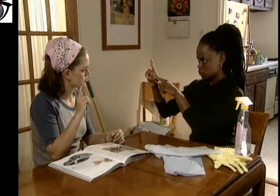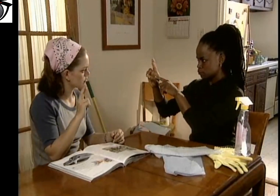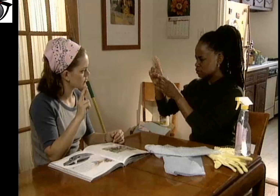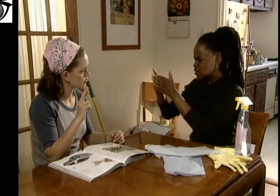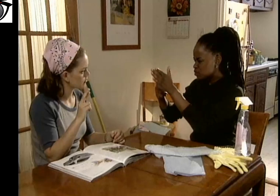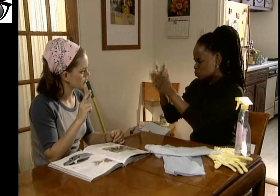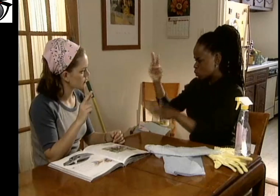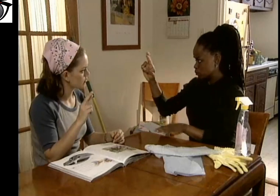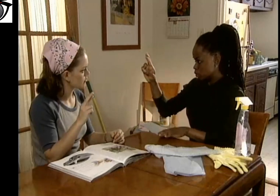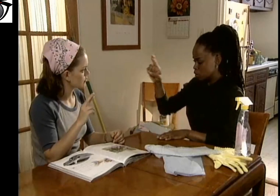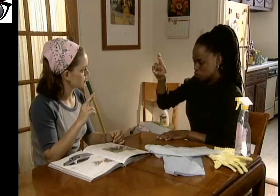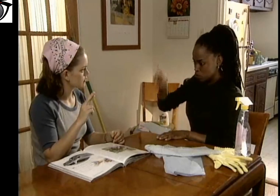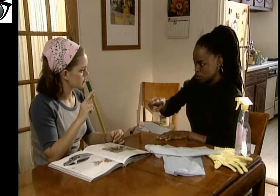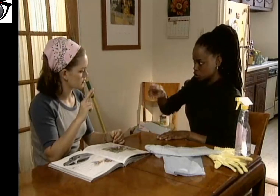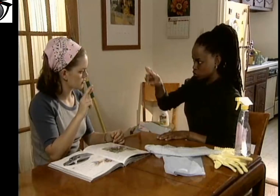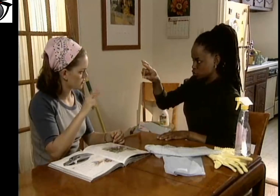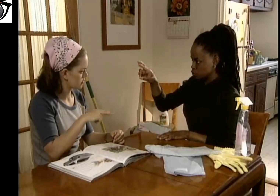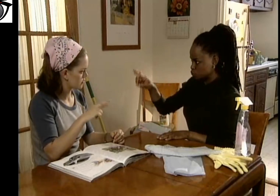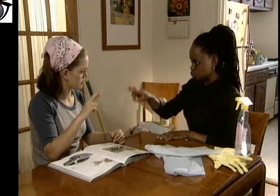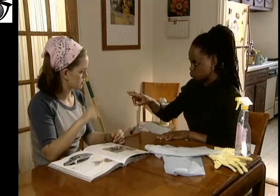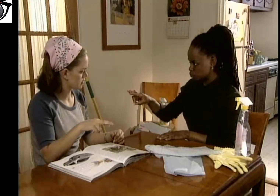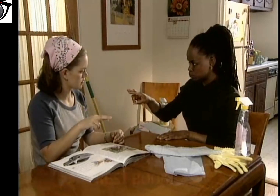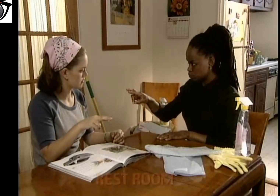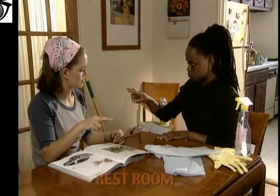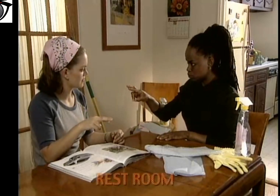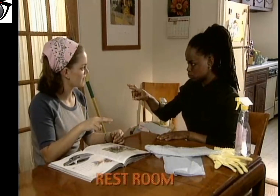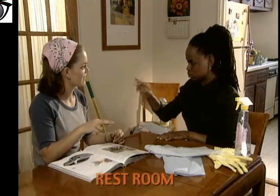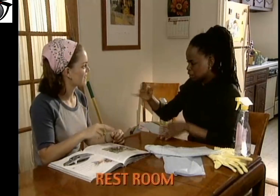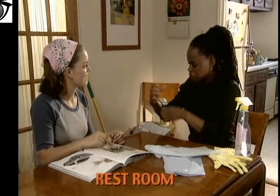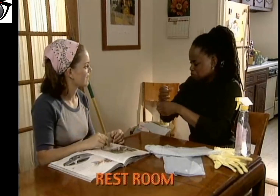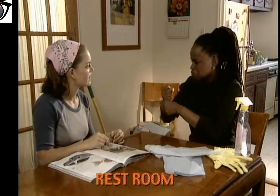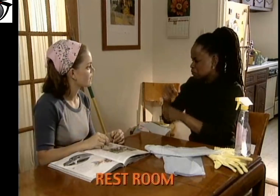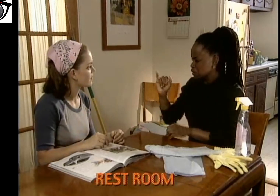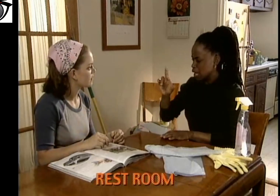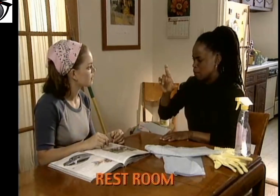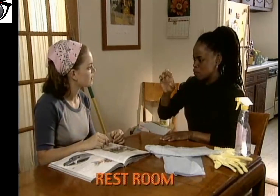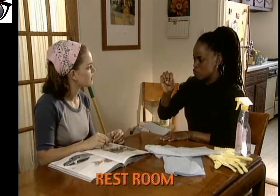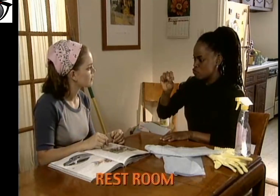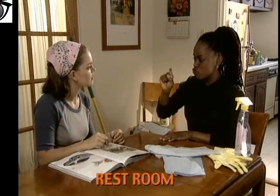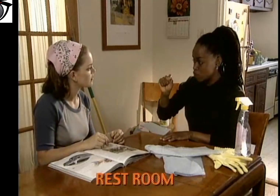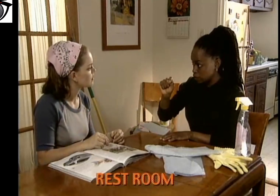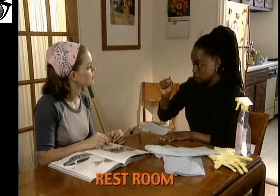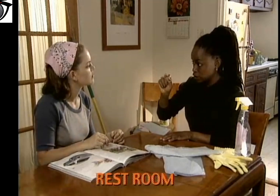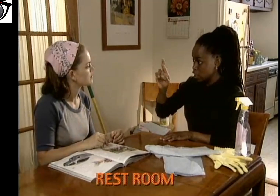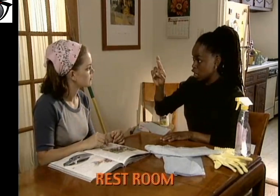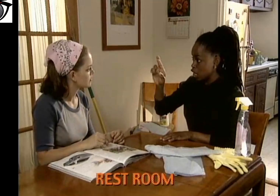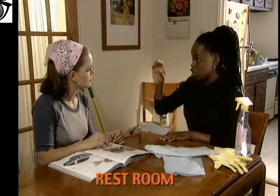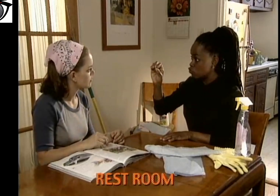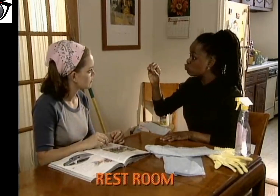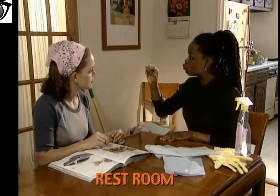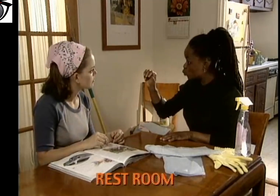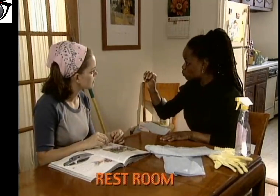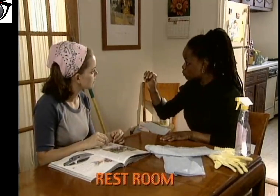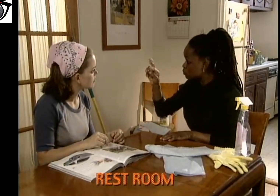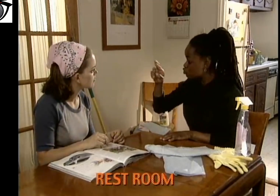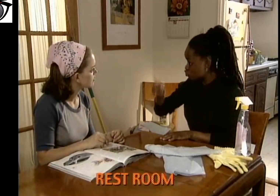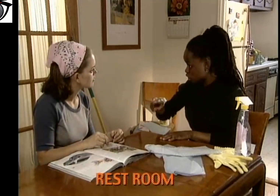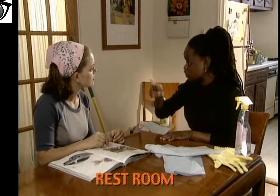use an R hand and you bounce it down slightly twice to abbreviate restroom.